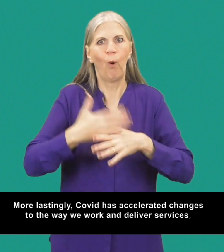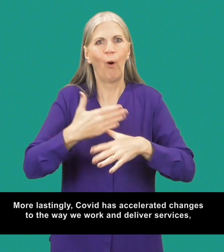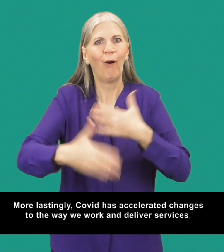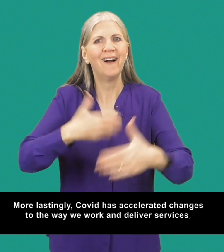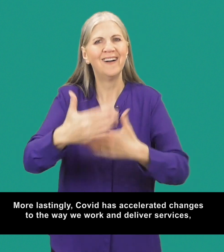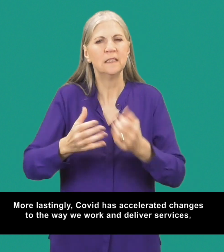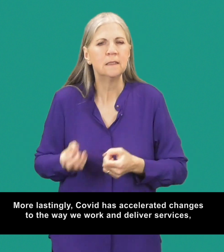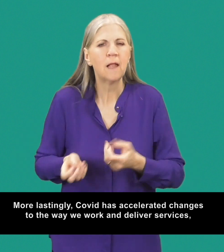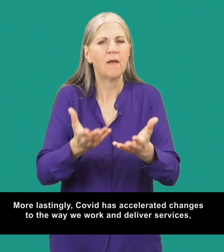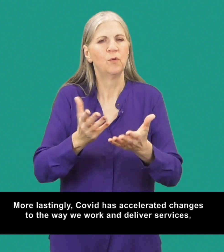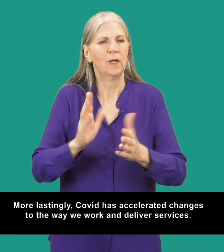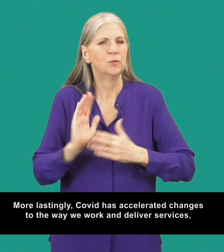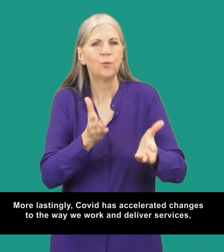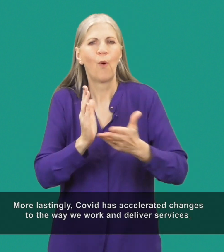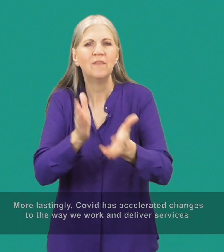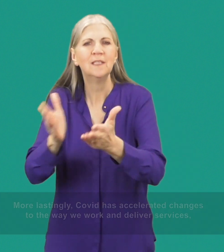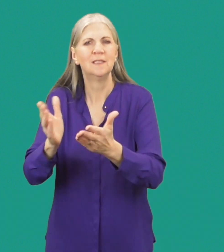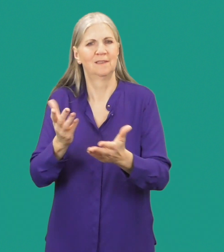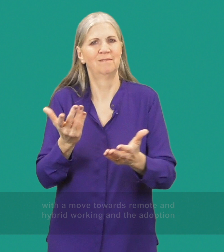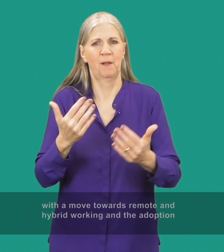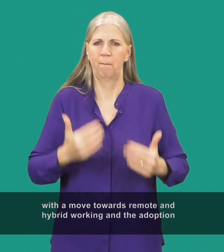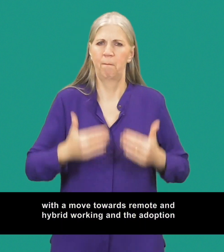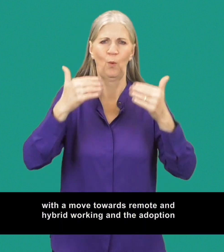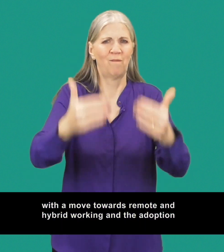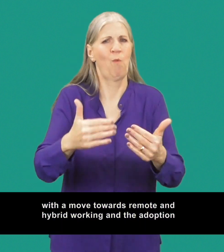With a move towards remote and hybrid working,